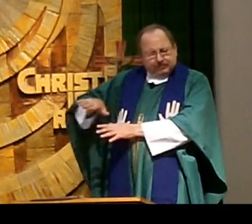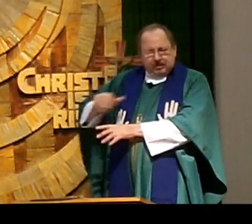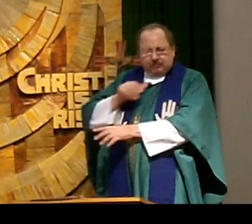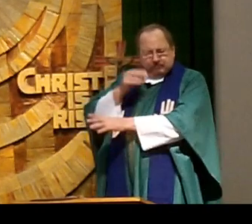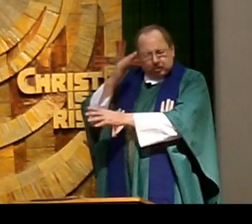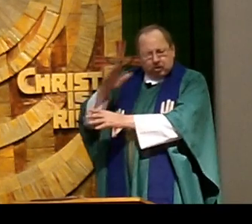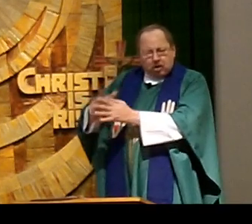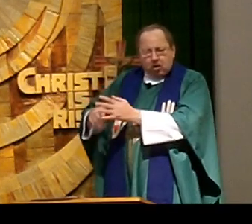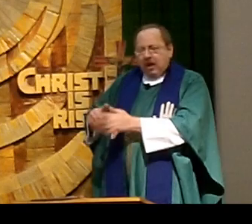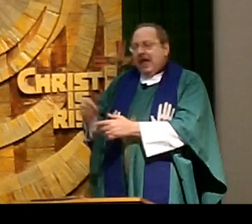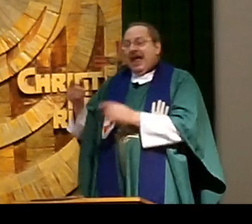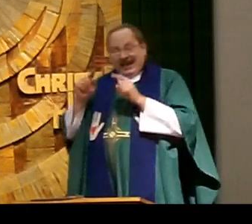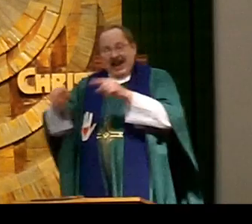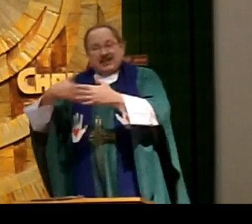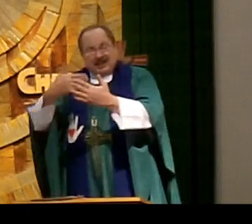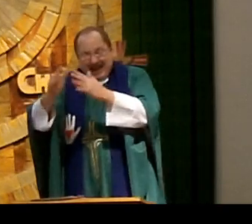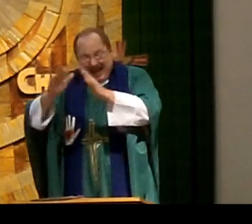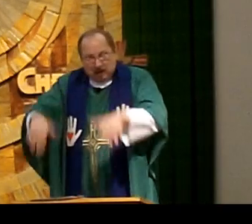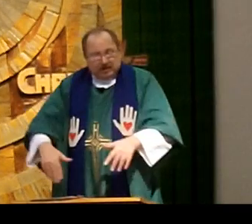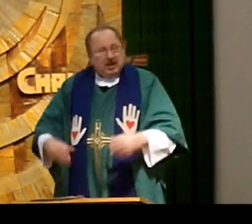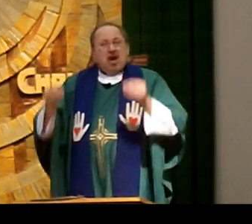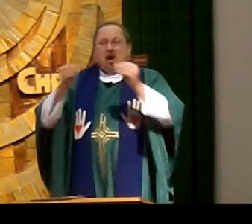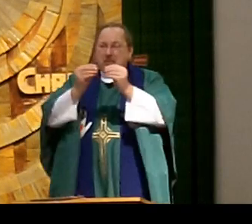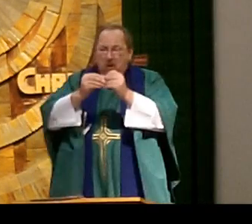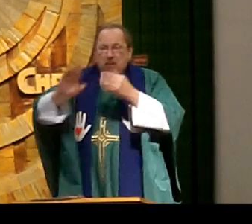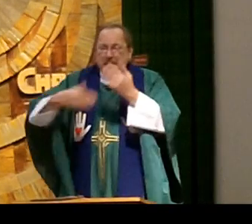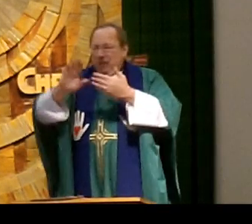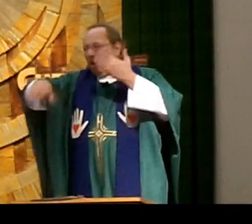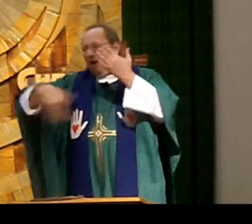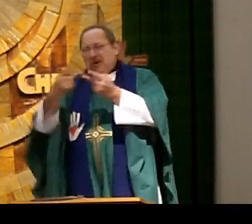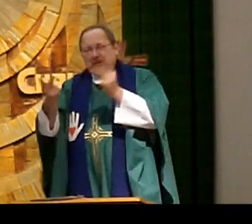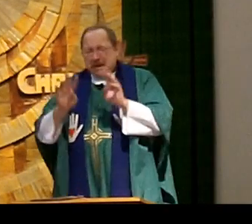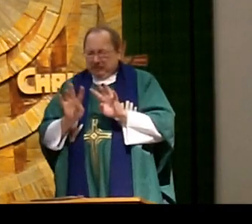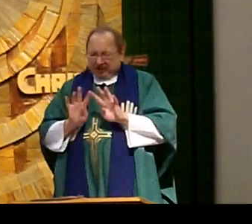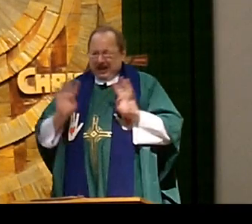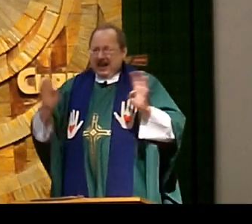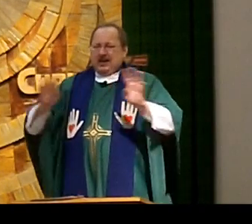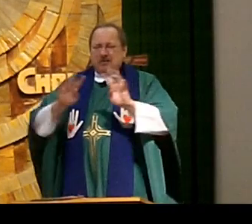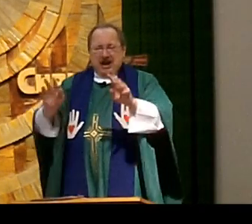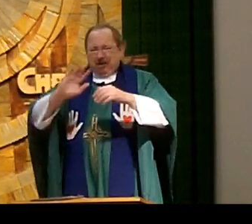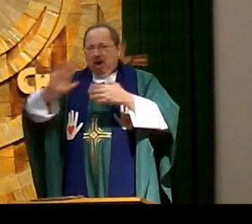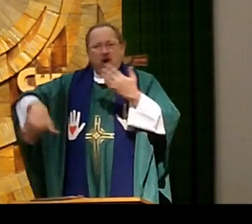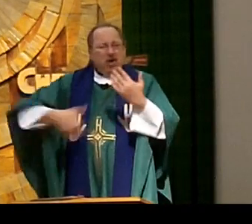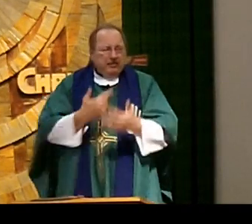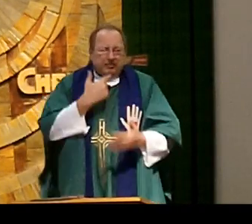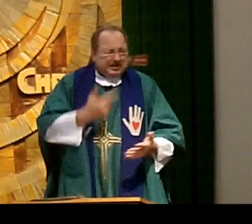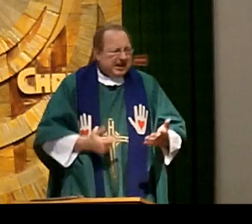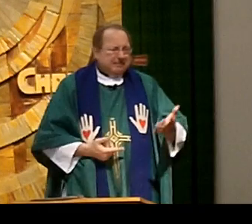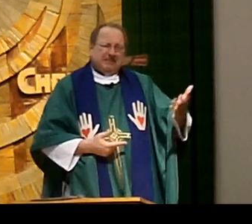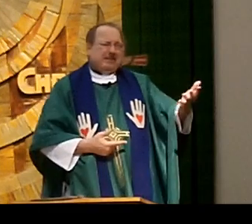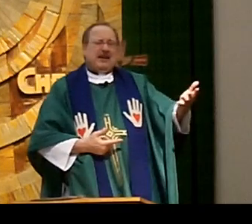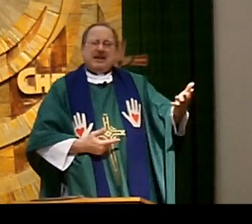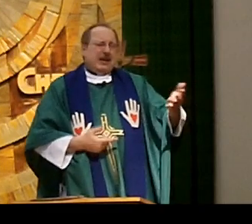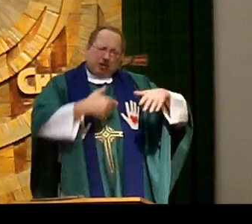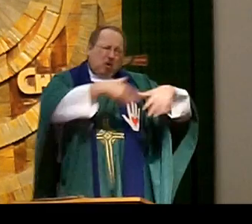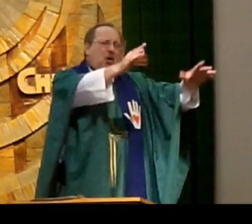said, you don't know. He got to the house, more people, all the people standing around, all of them, he said, go